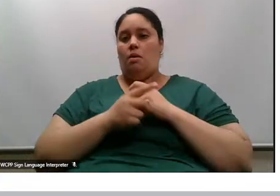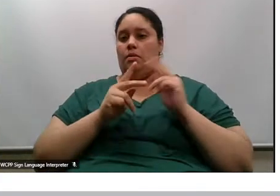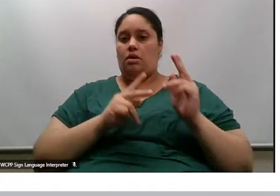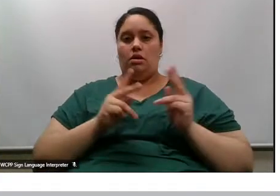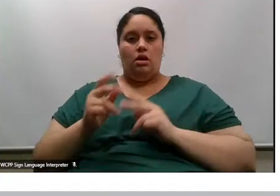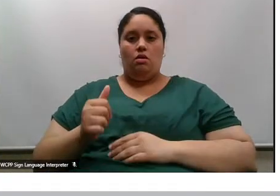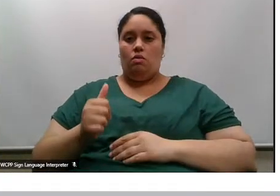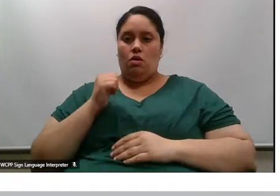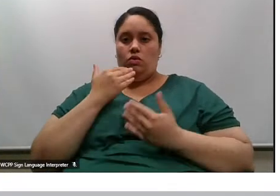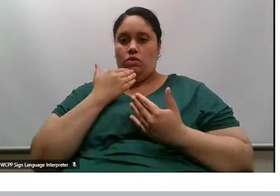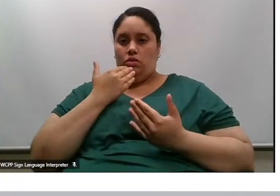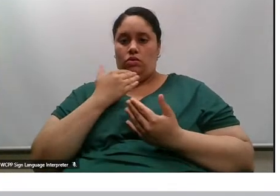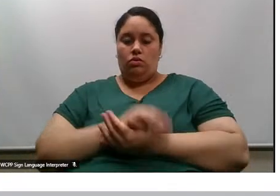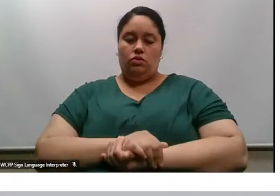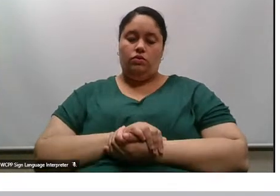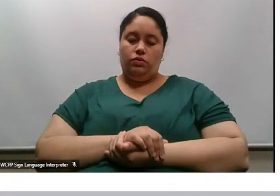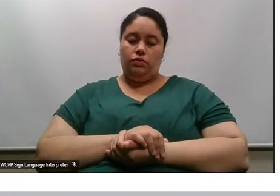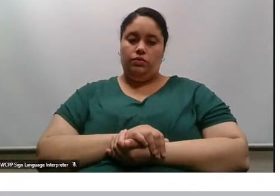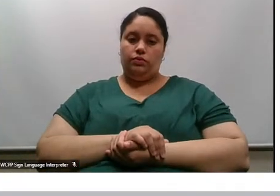again. Thank you.